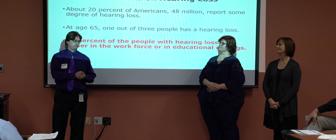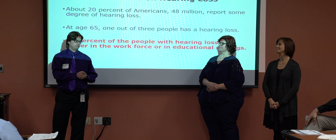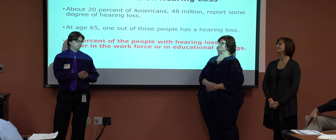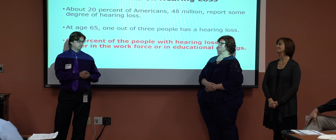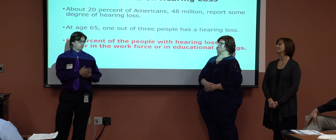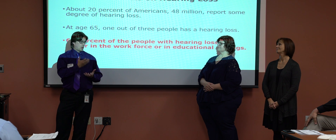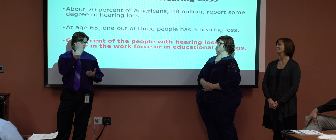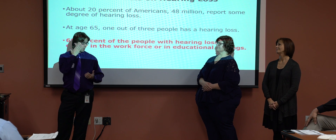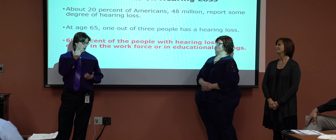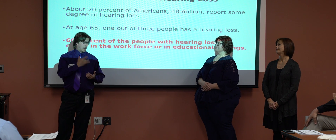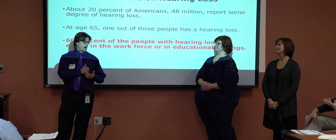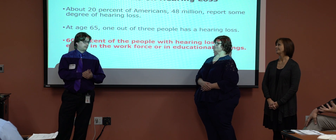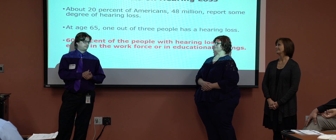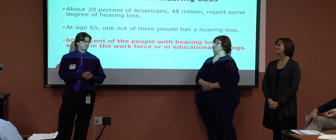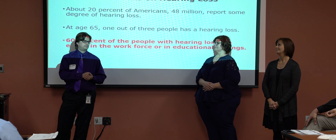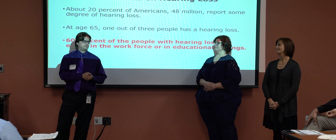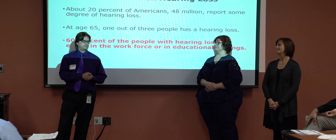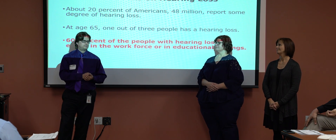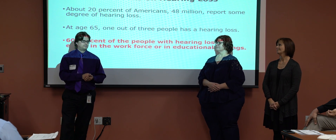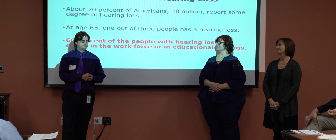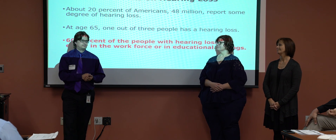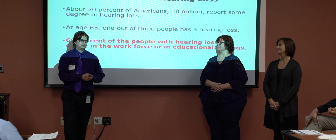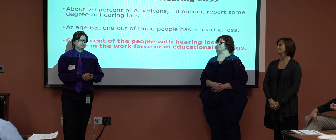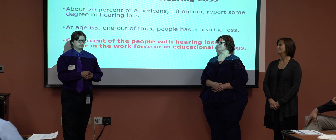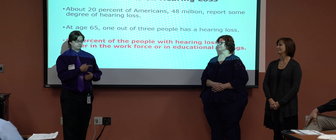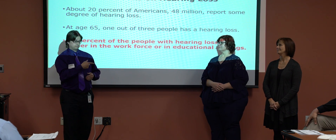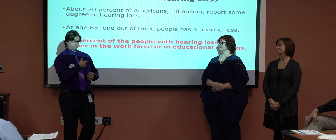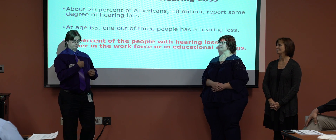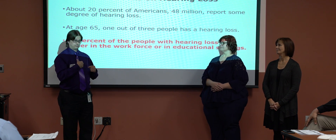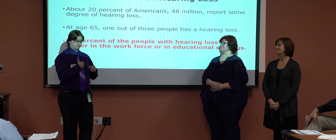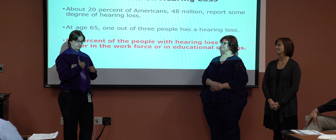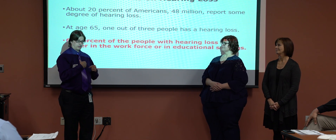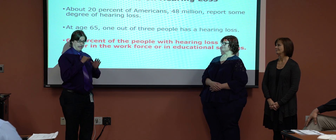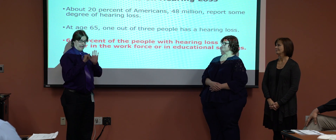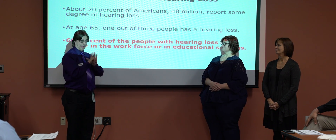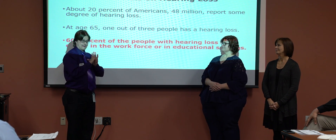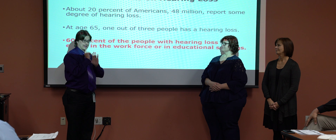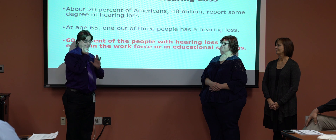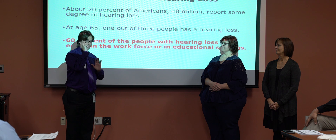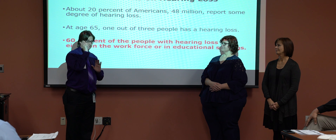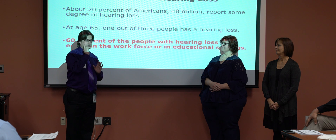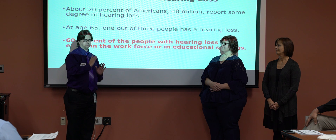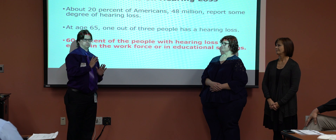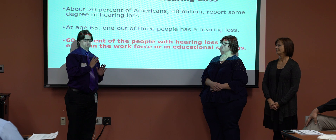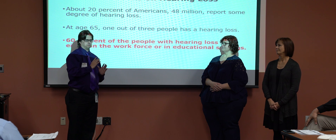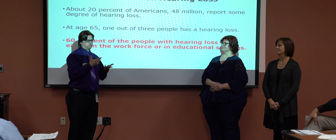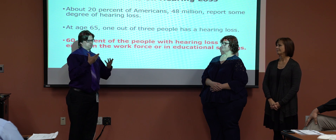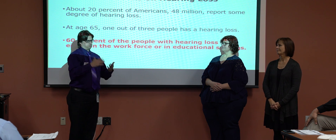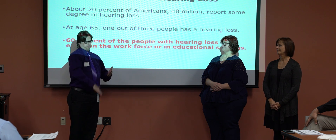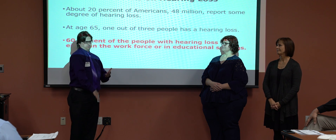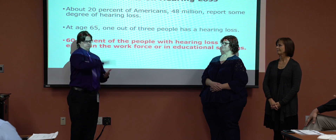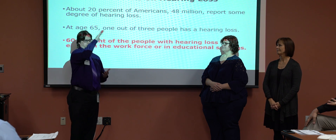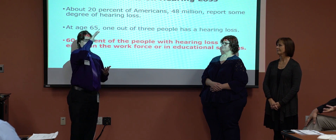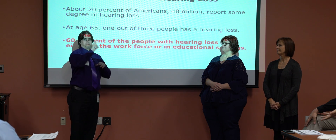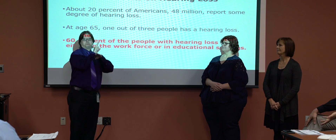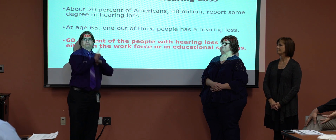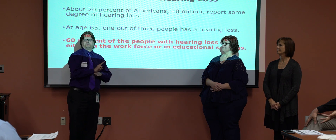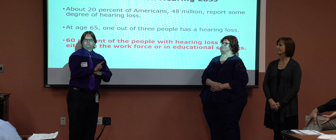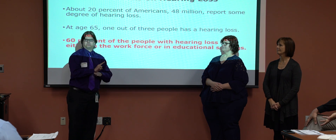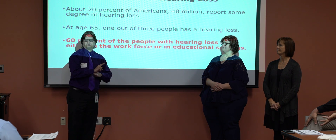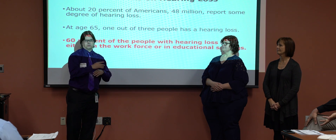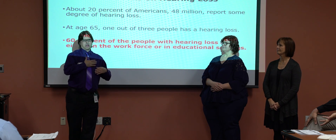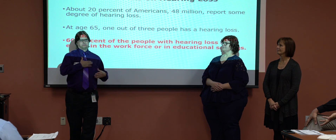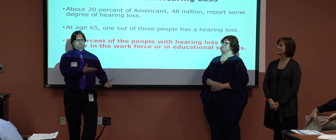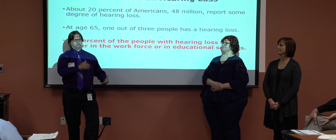And that 20% isn't really accurate. And the reason I say that is, well, you have those who